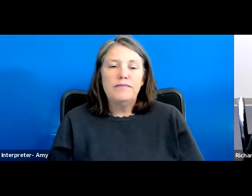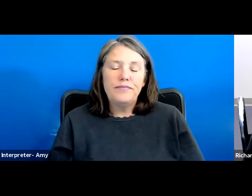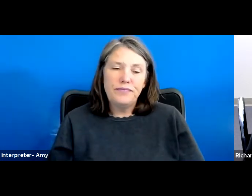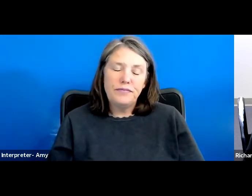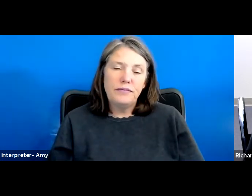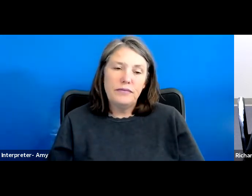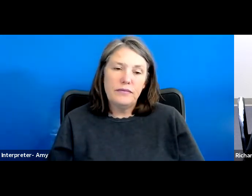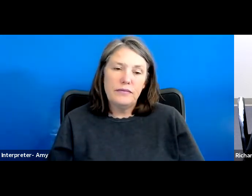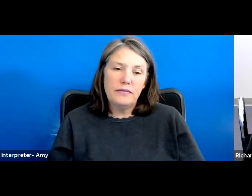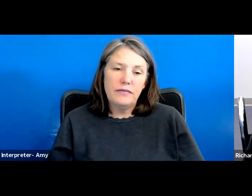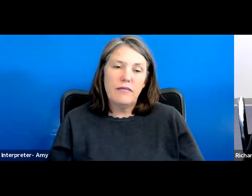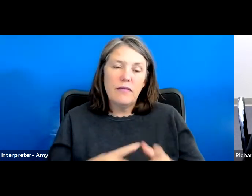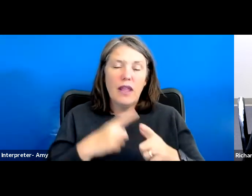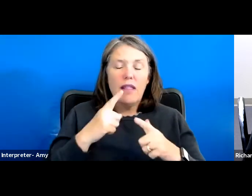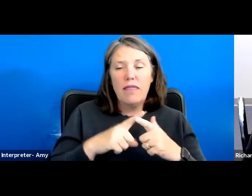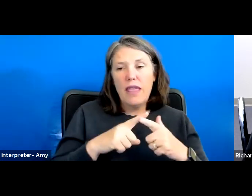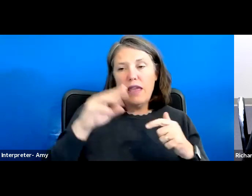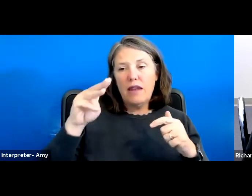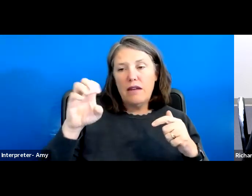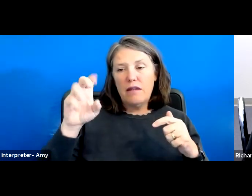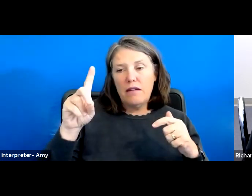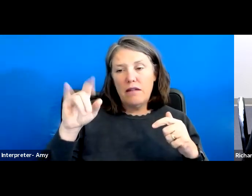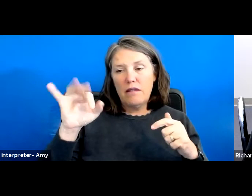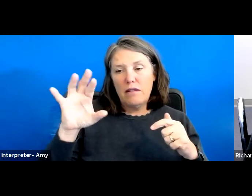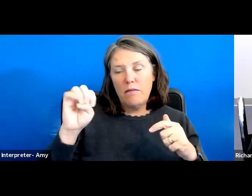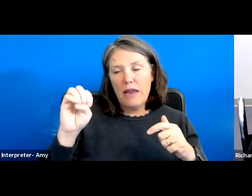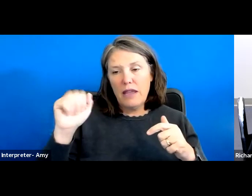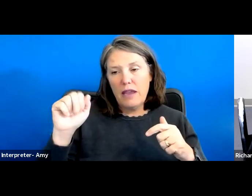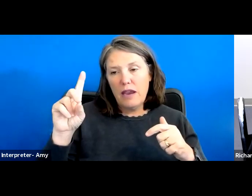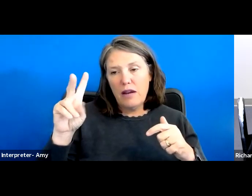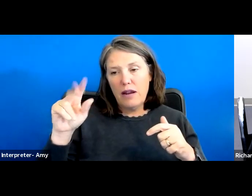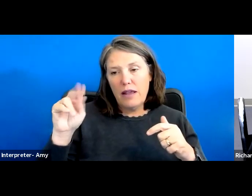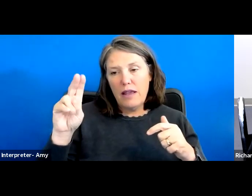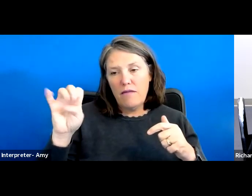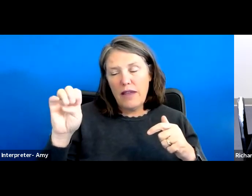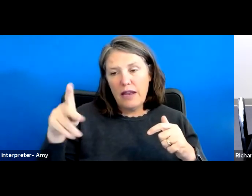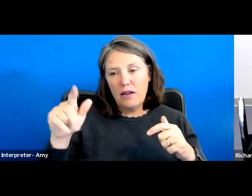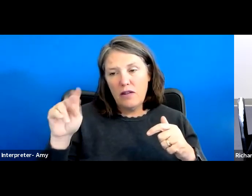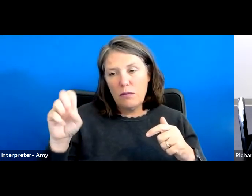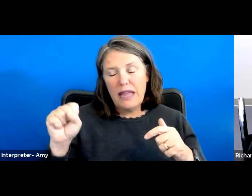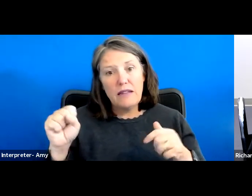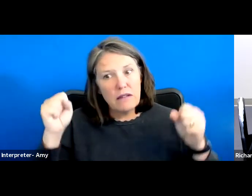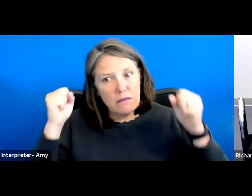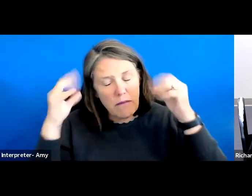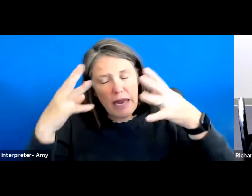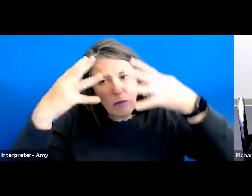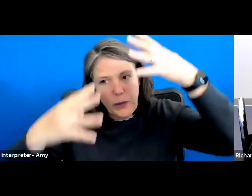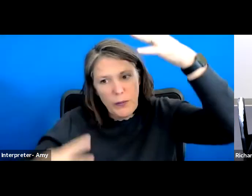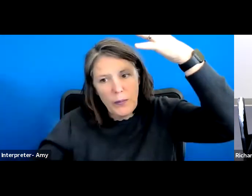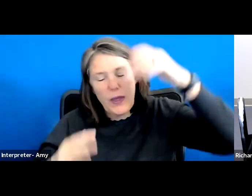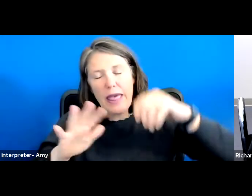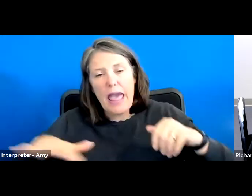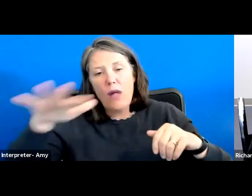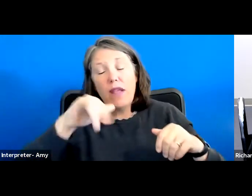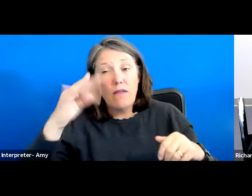And then there's the Medicare Advantage plans, and there's a lot of them out there. If you know